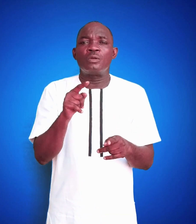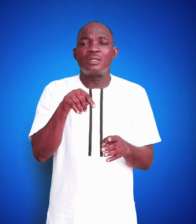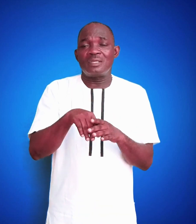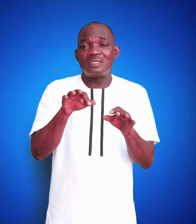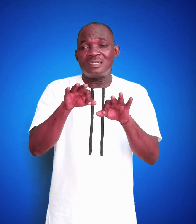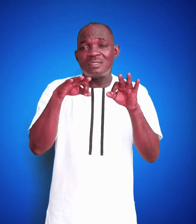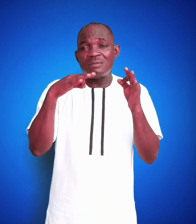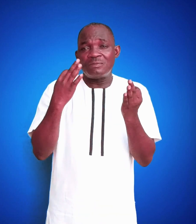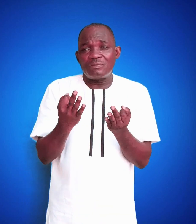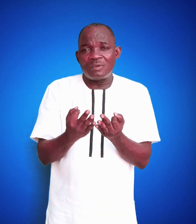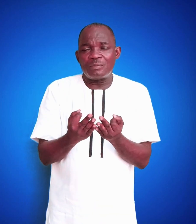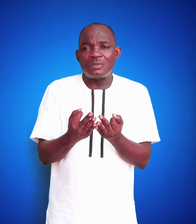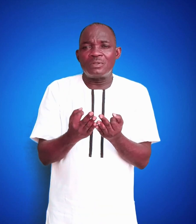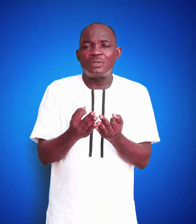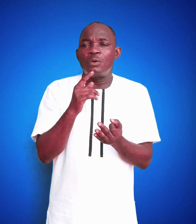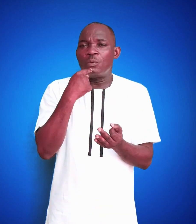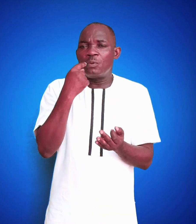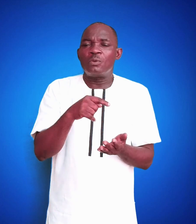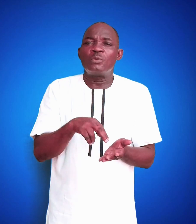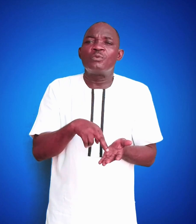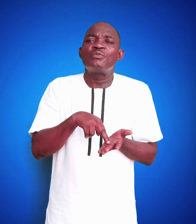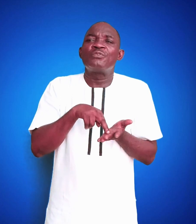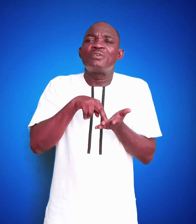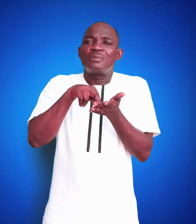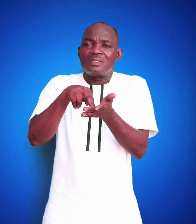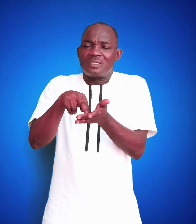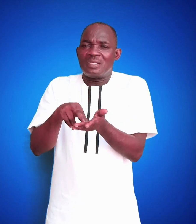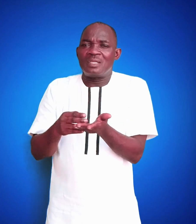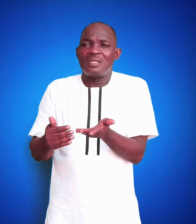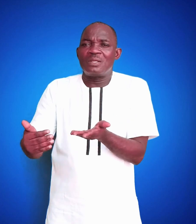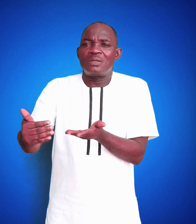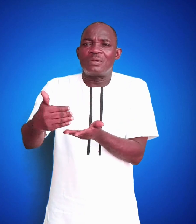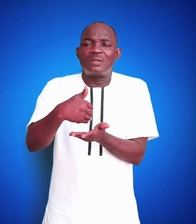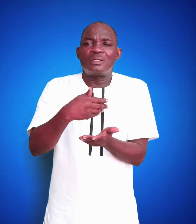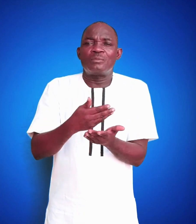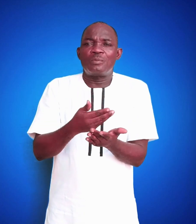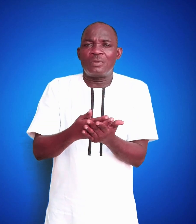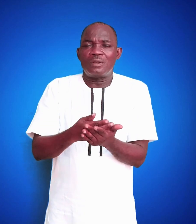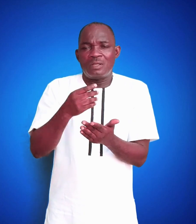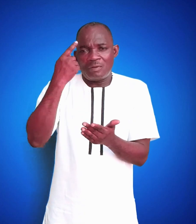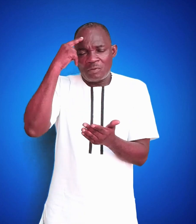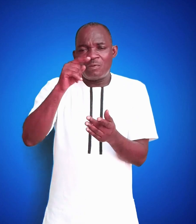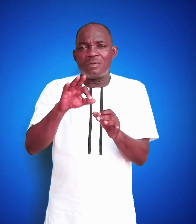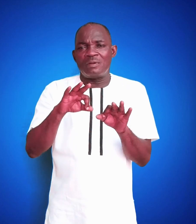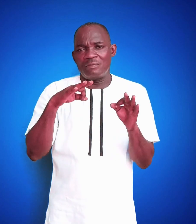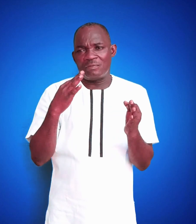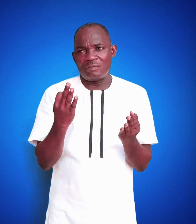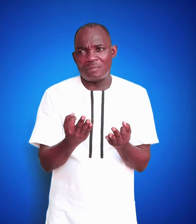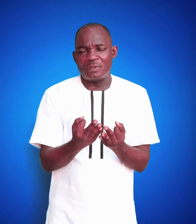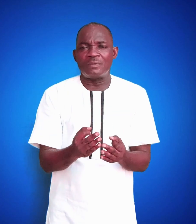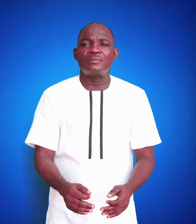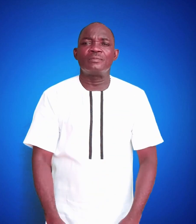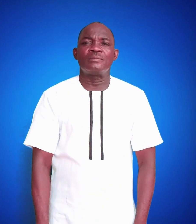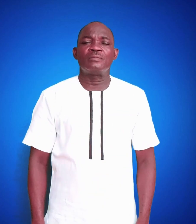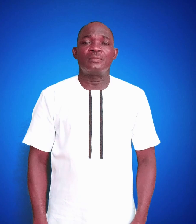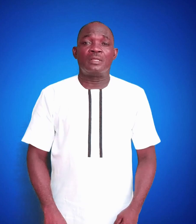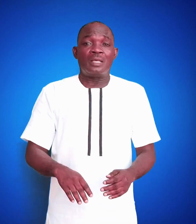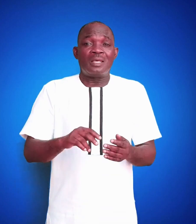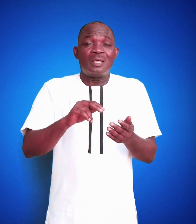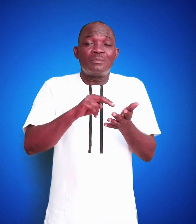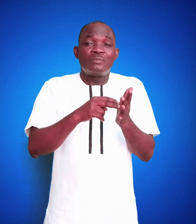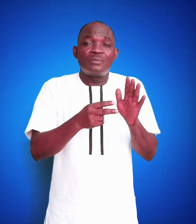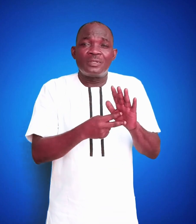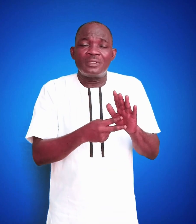the household who can collect the money for the household. That